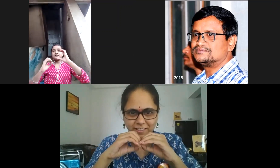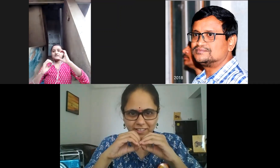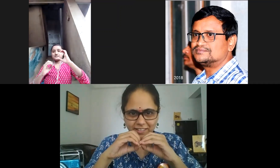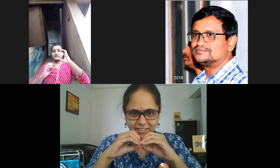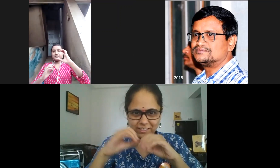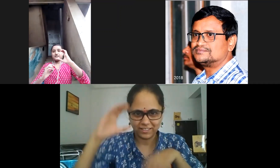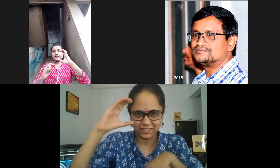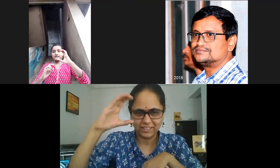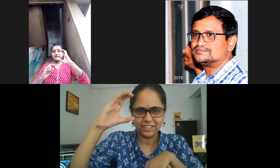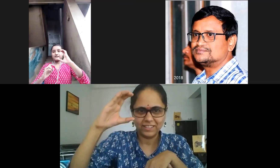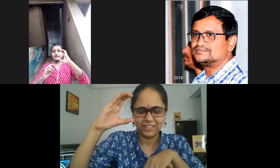C,